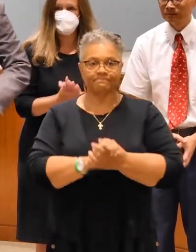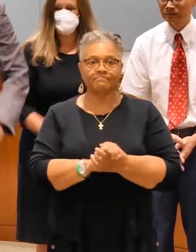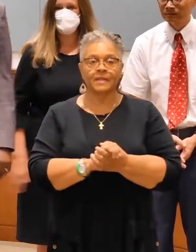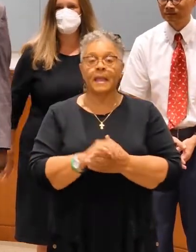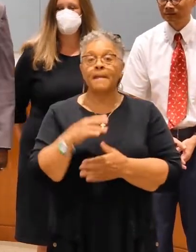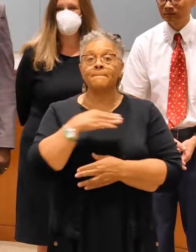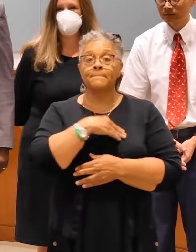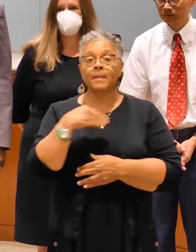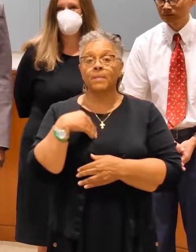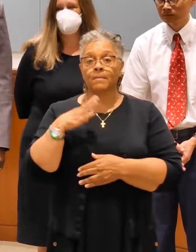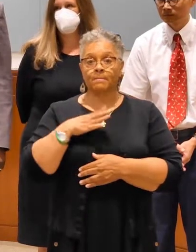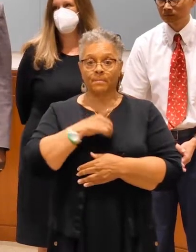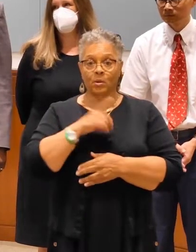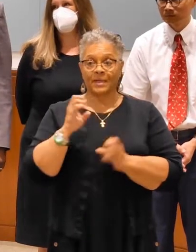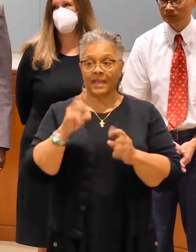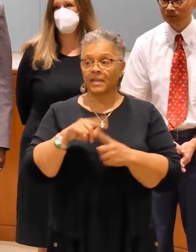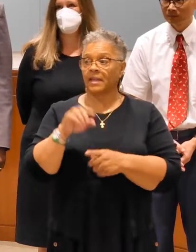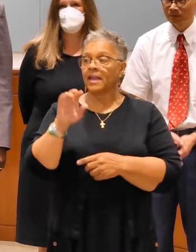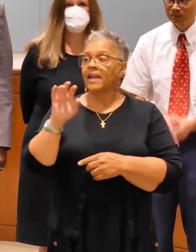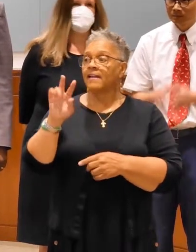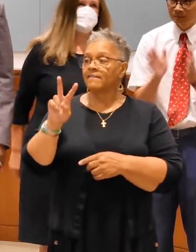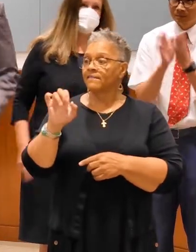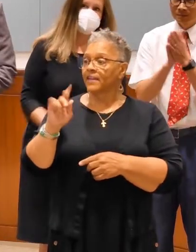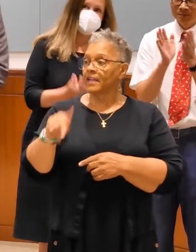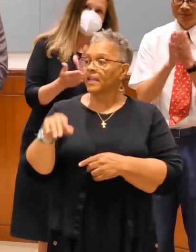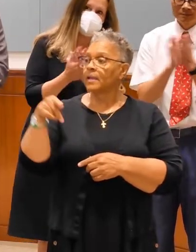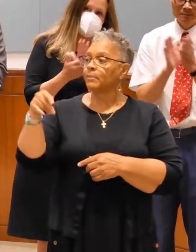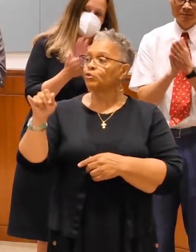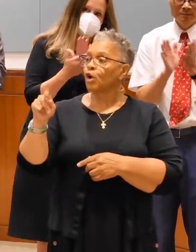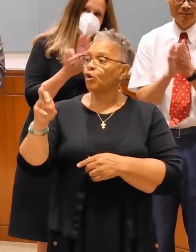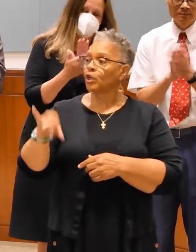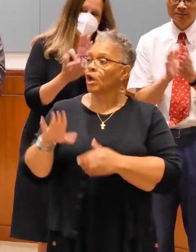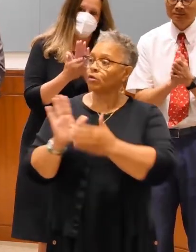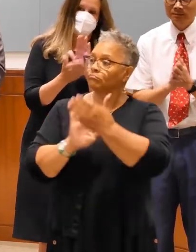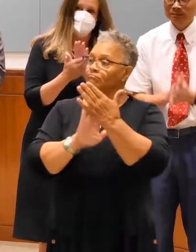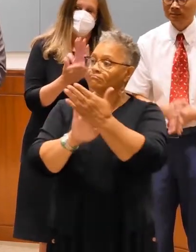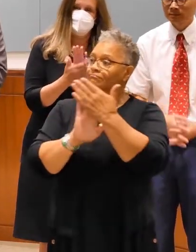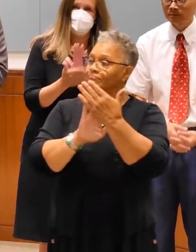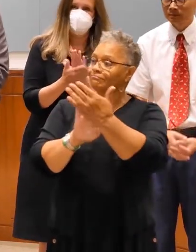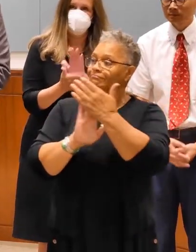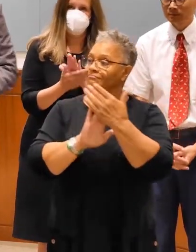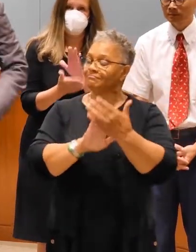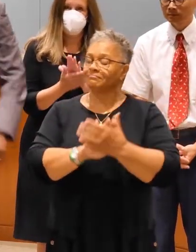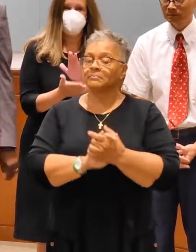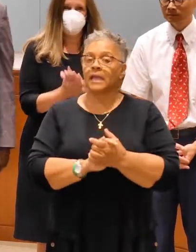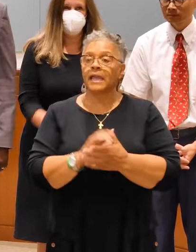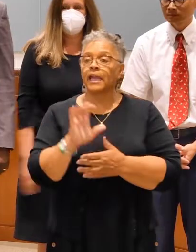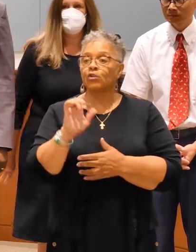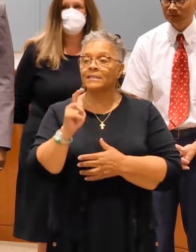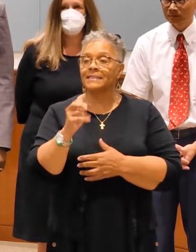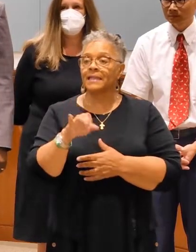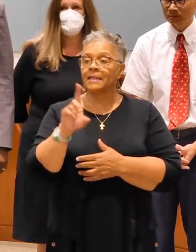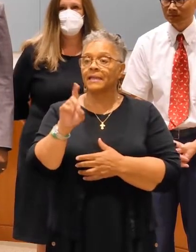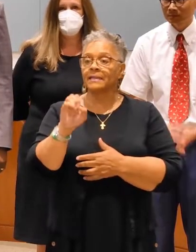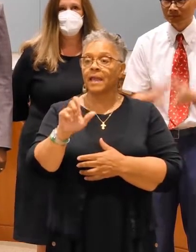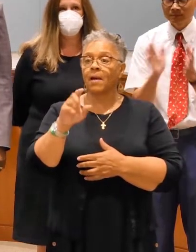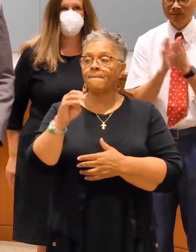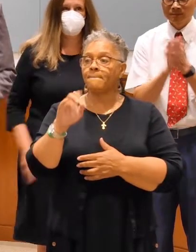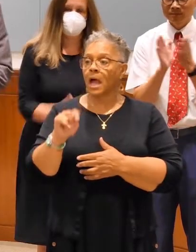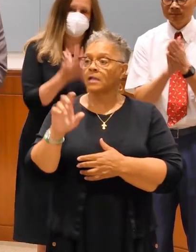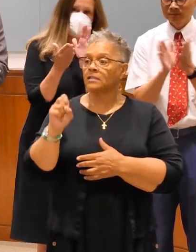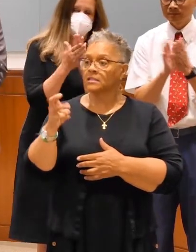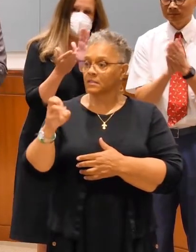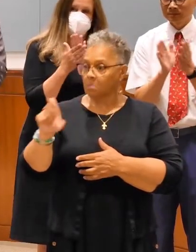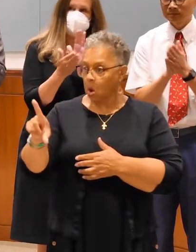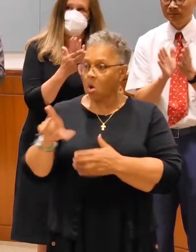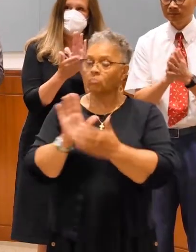Member of the Board of Education, Ms. Vicki Catronio, give her a round of applause. Ms. Christina Delmont Small, give